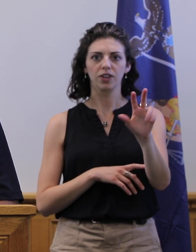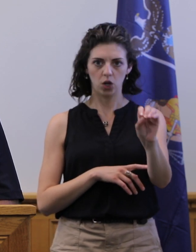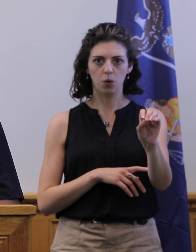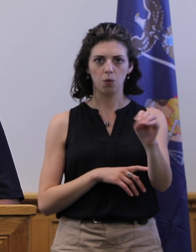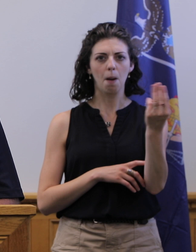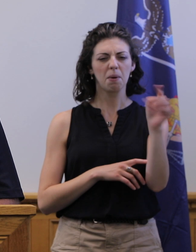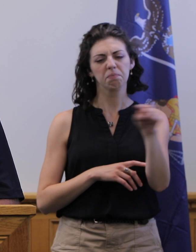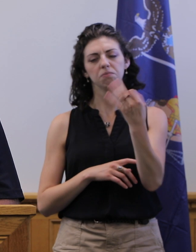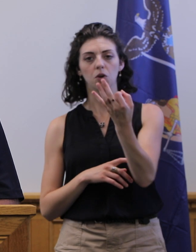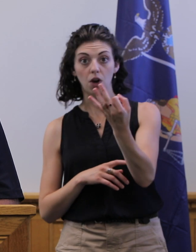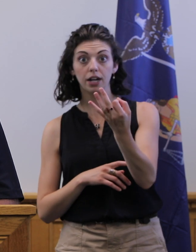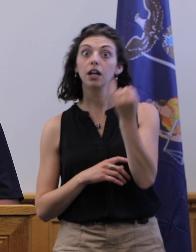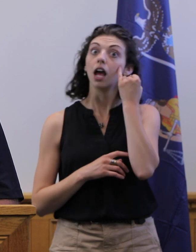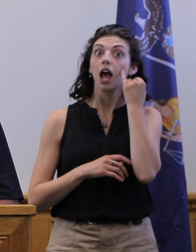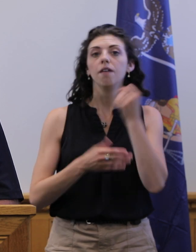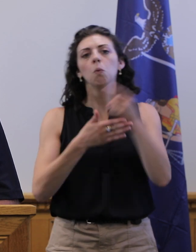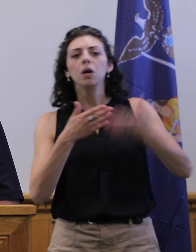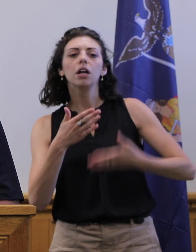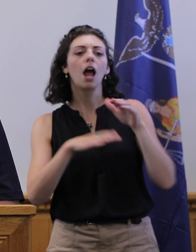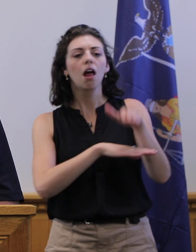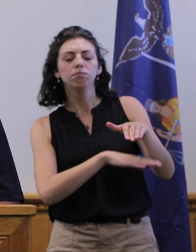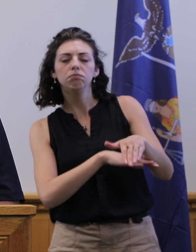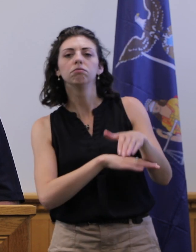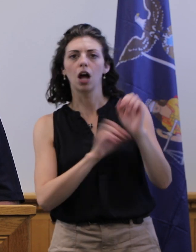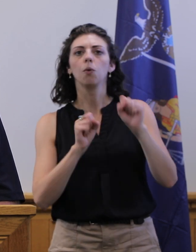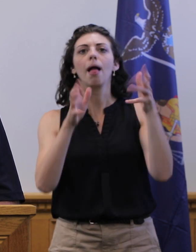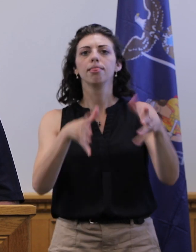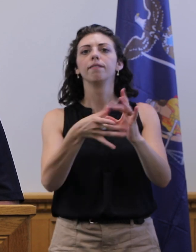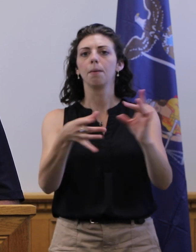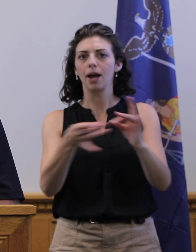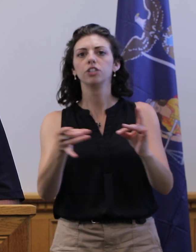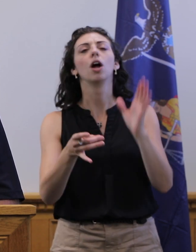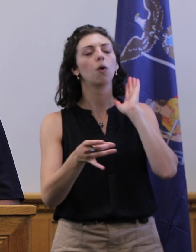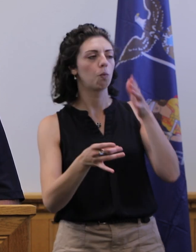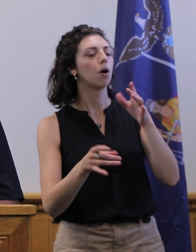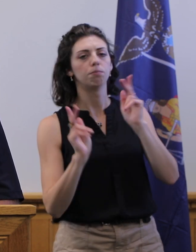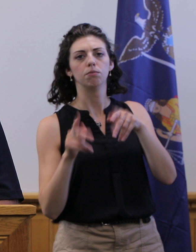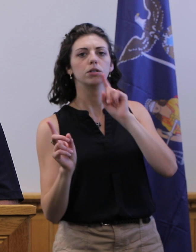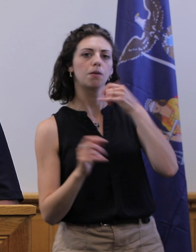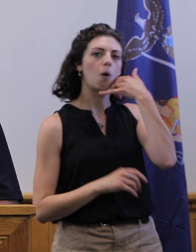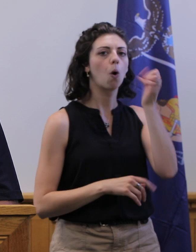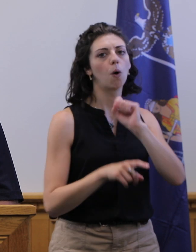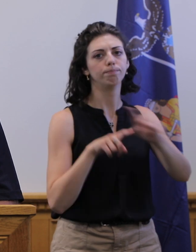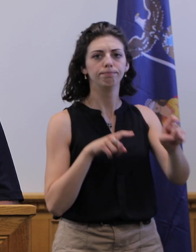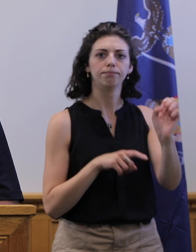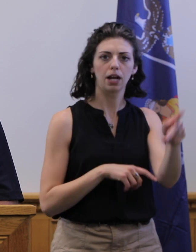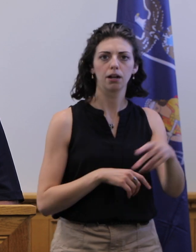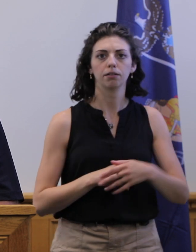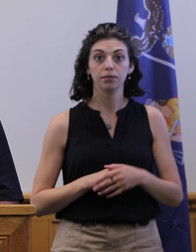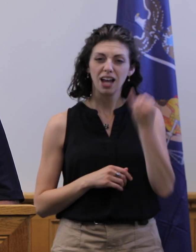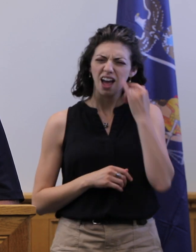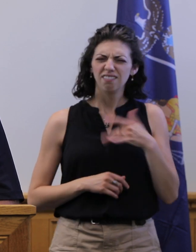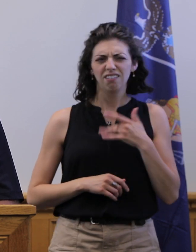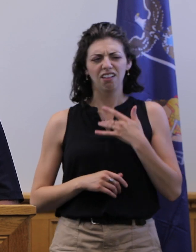315-349-3330. After hours, you may leave a message and someone will return your call. If you feel sick, stay at home and get